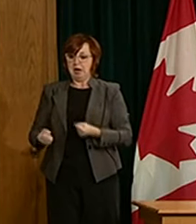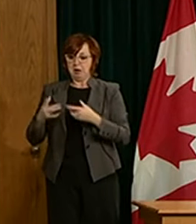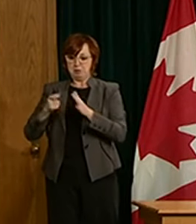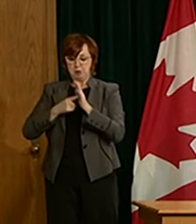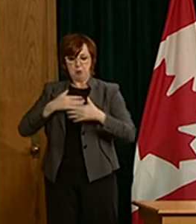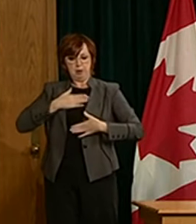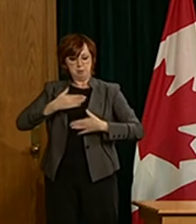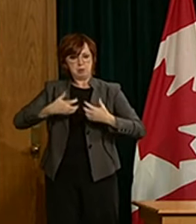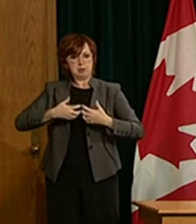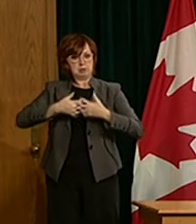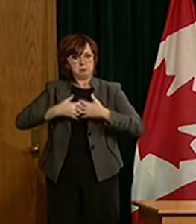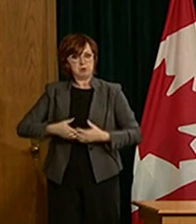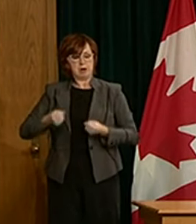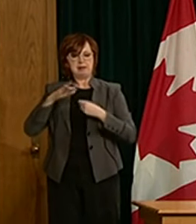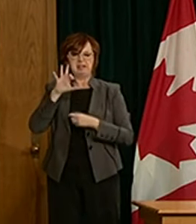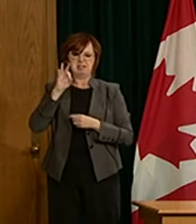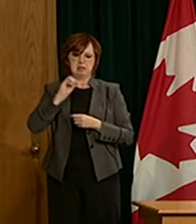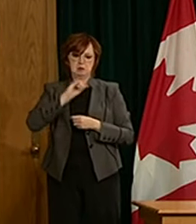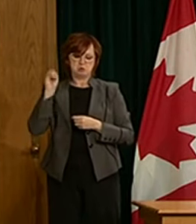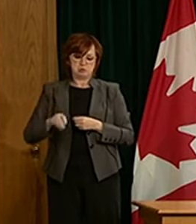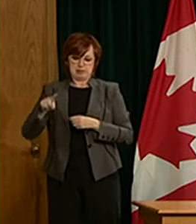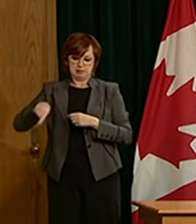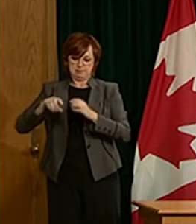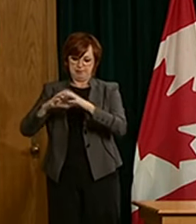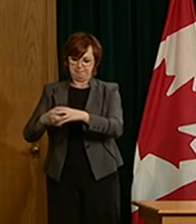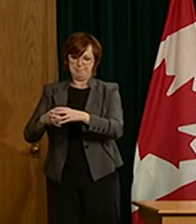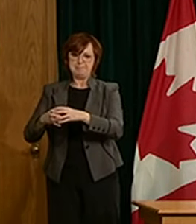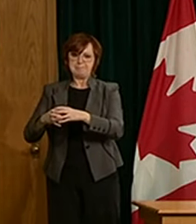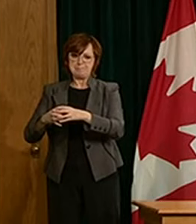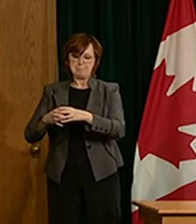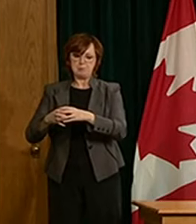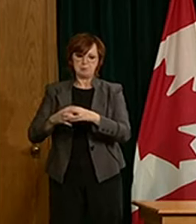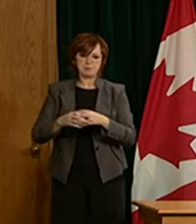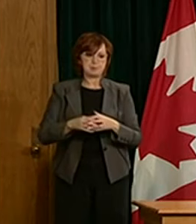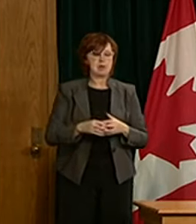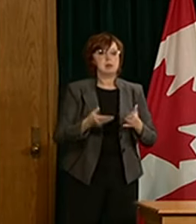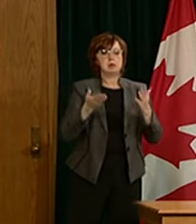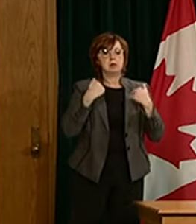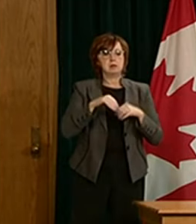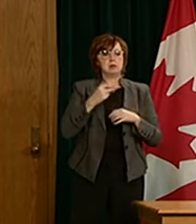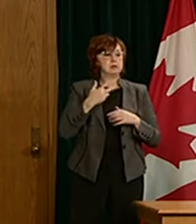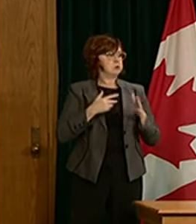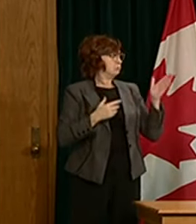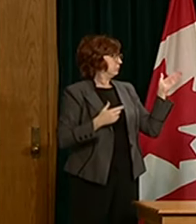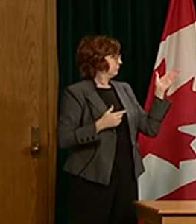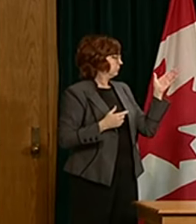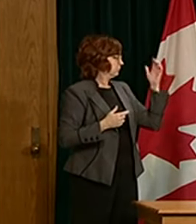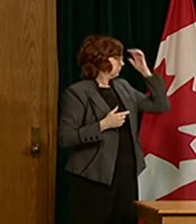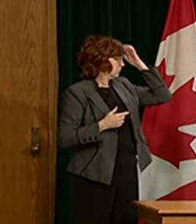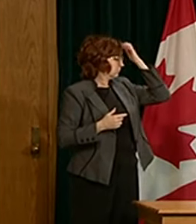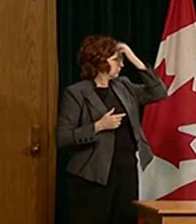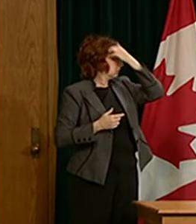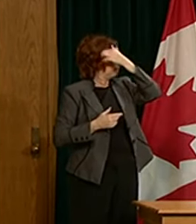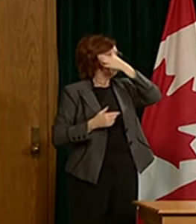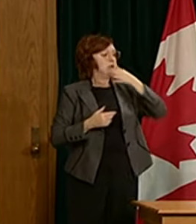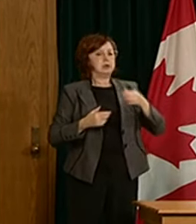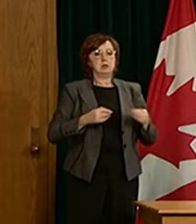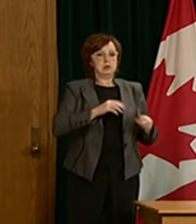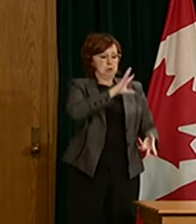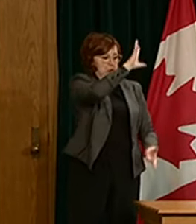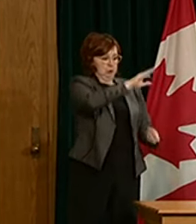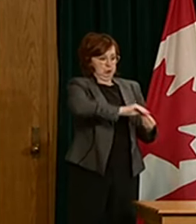ventilation. The next slide shows a summary of these three different scenarios, including the cumulative total cases